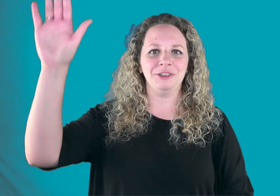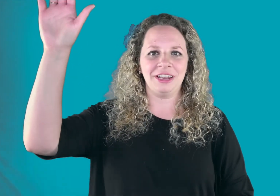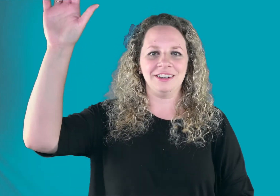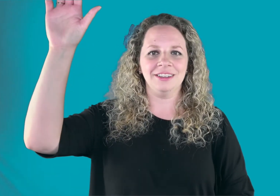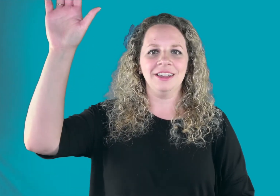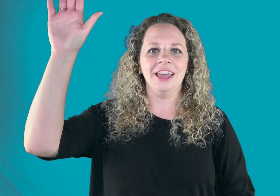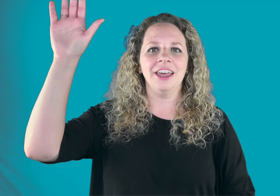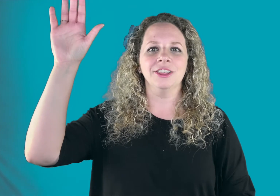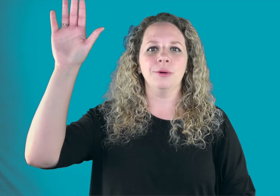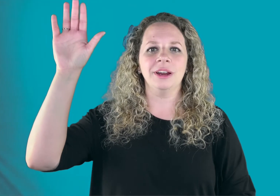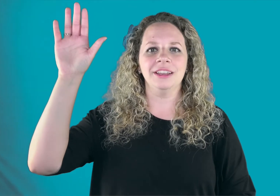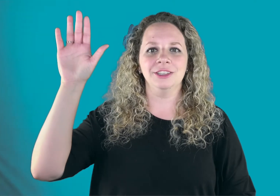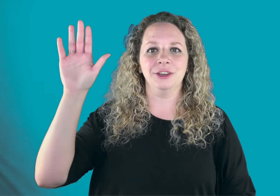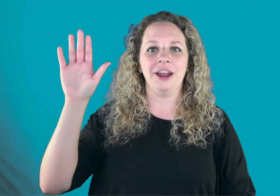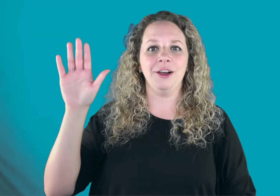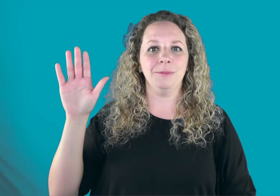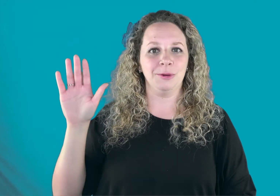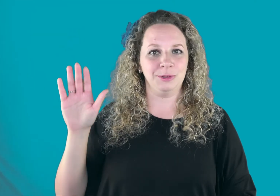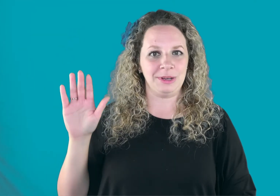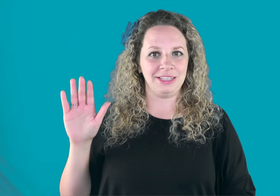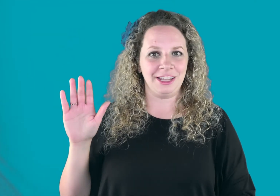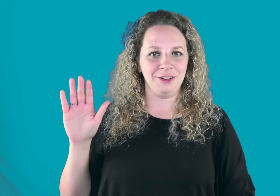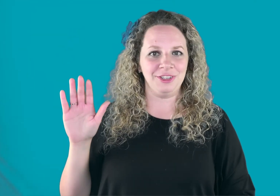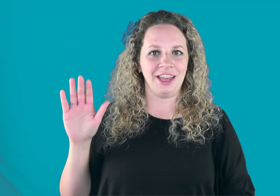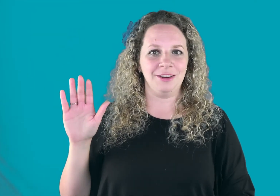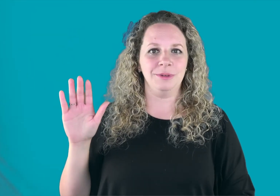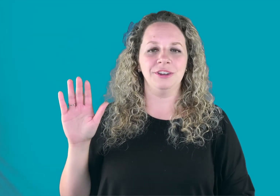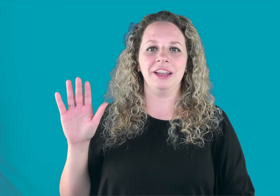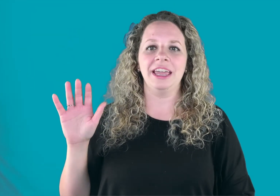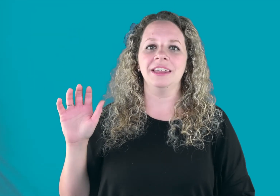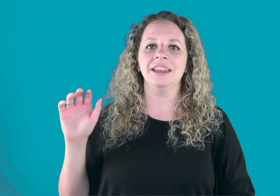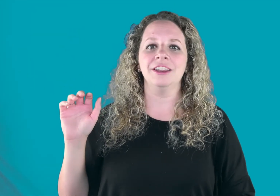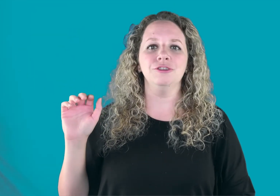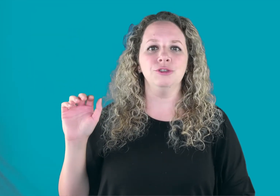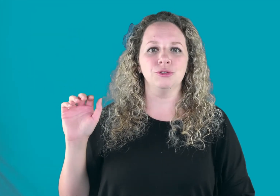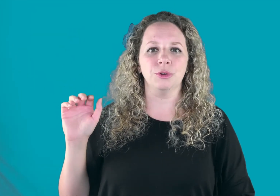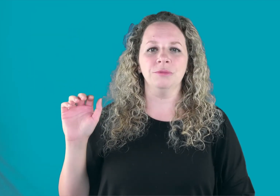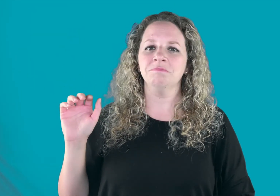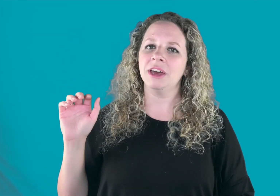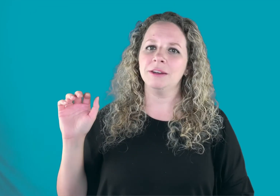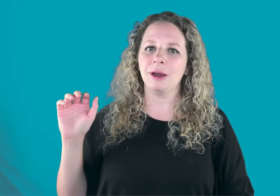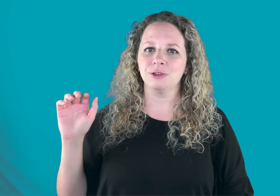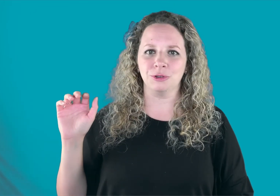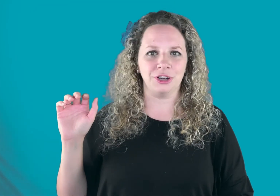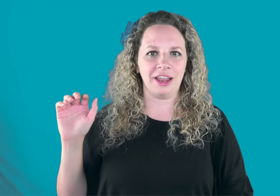hand and lower it until your elbow is resting at your side with your hand at neutral at about shoulder height.